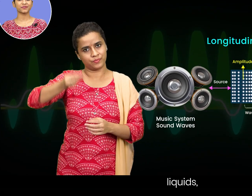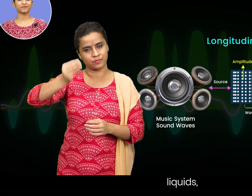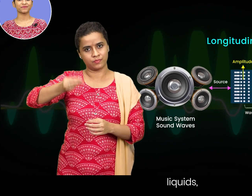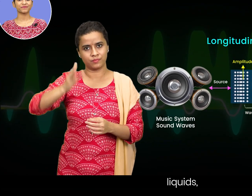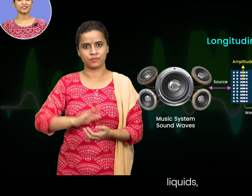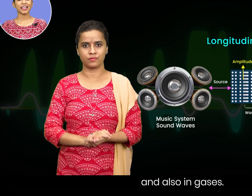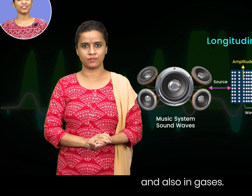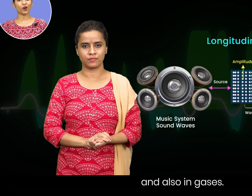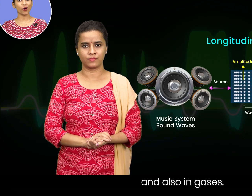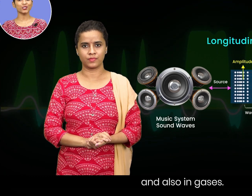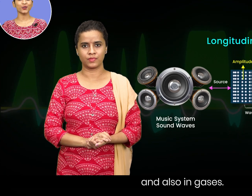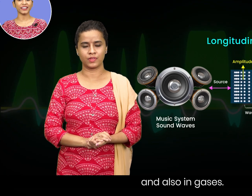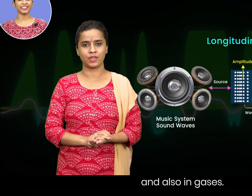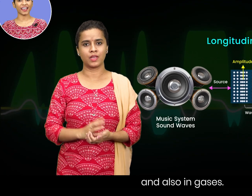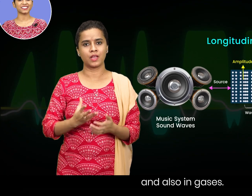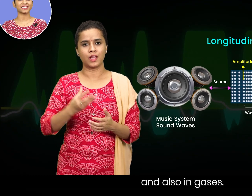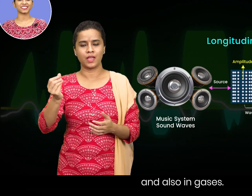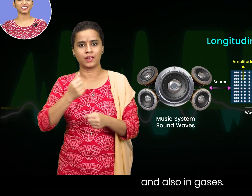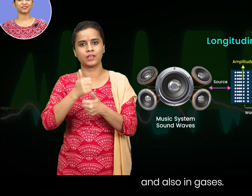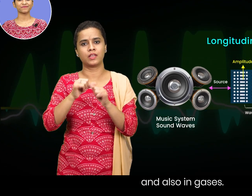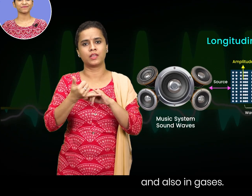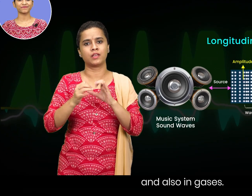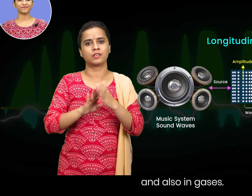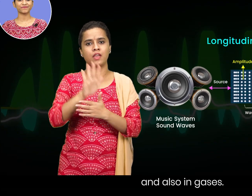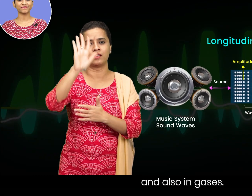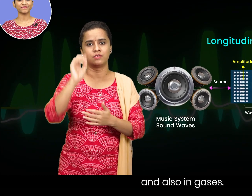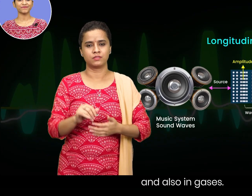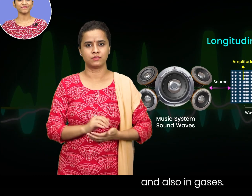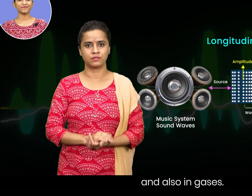liquids, and also in gases.